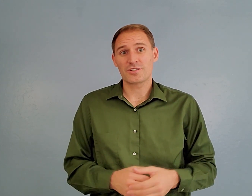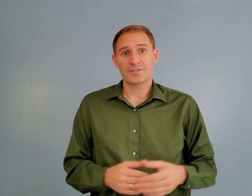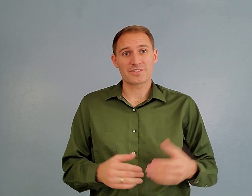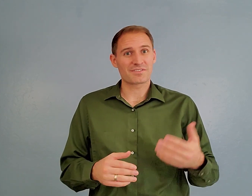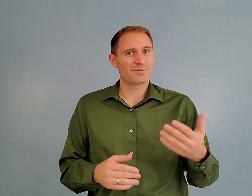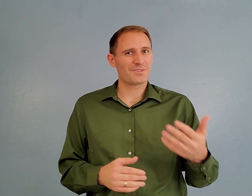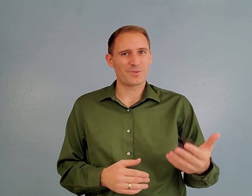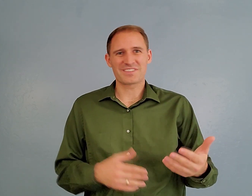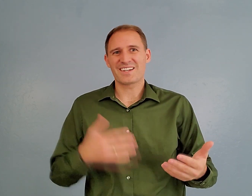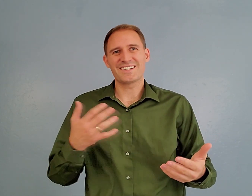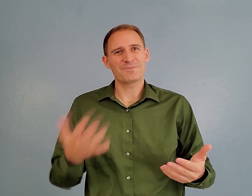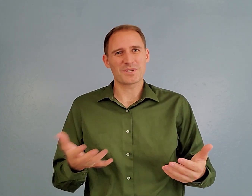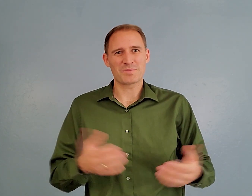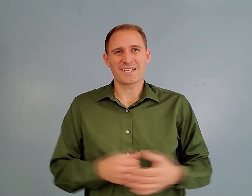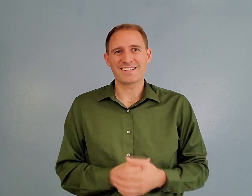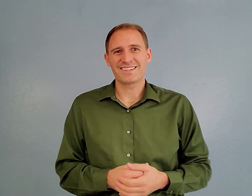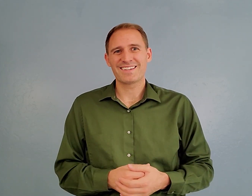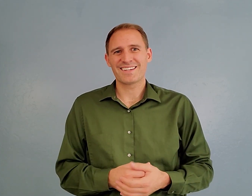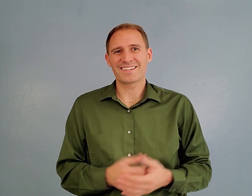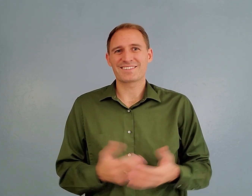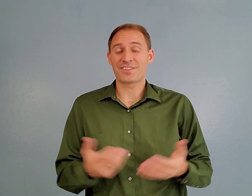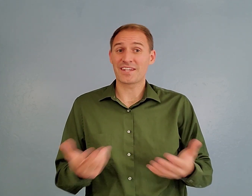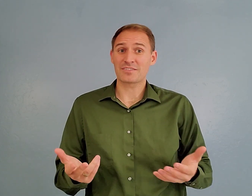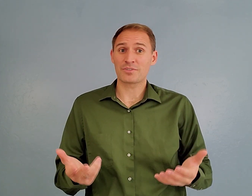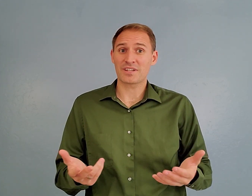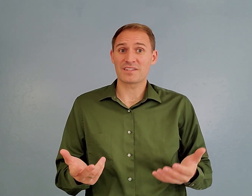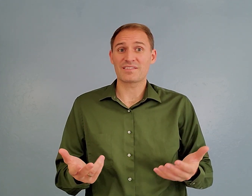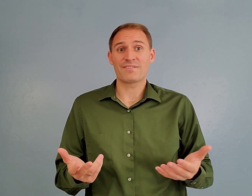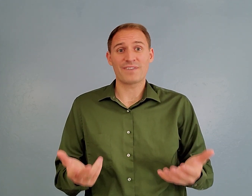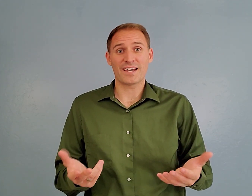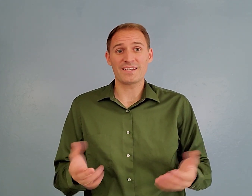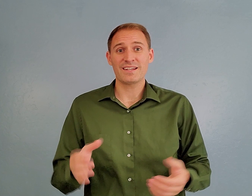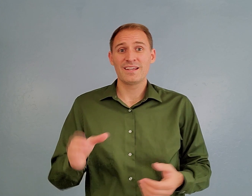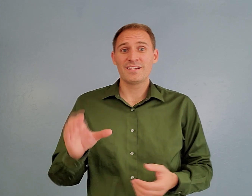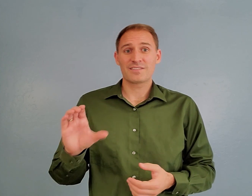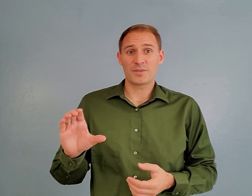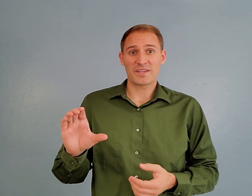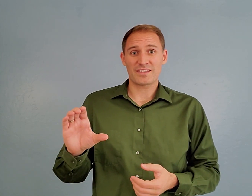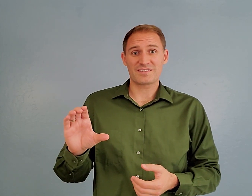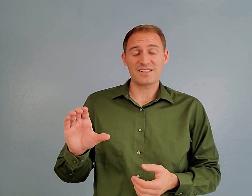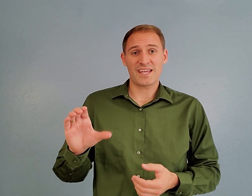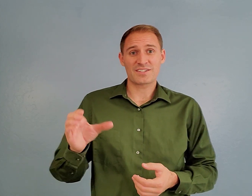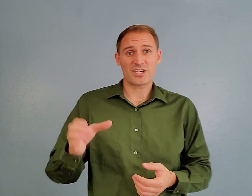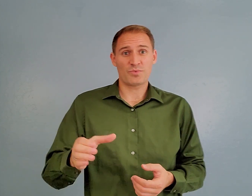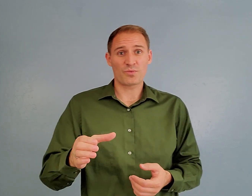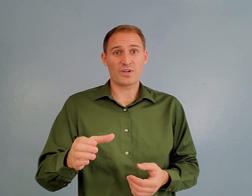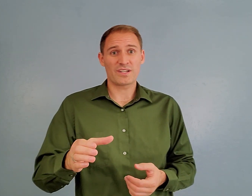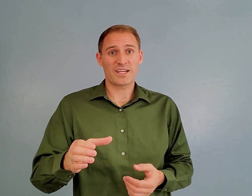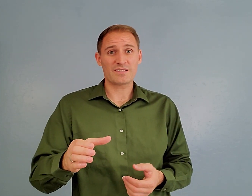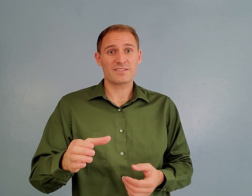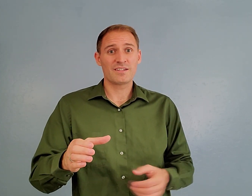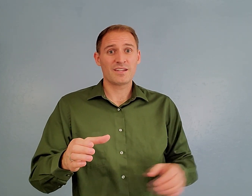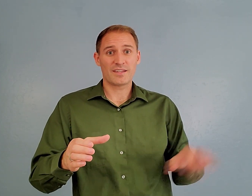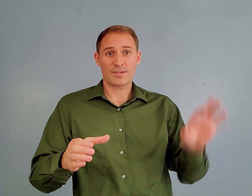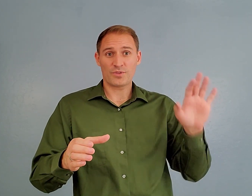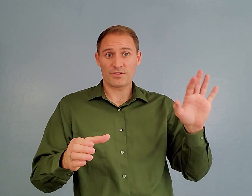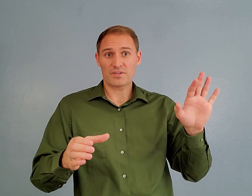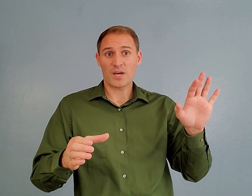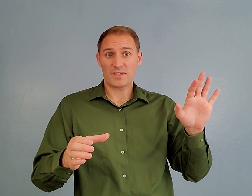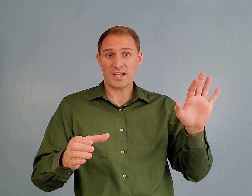are just one sign, one meaning. And so the next word is find. So you make the C hand shape with one hand, and then with your dominant